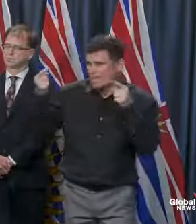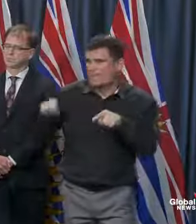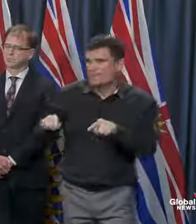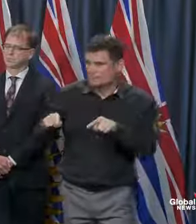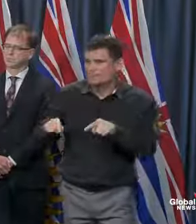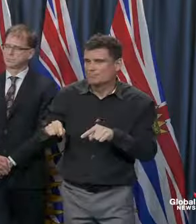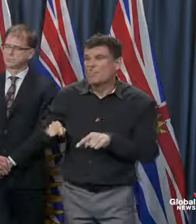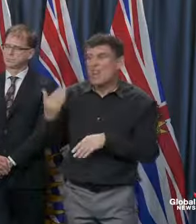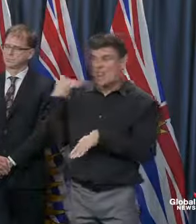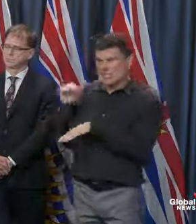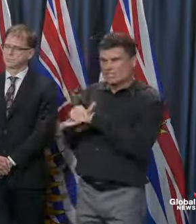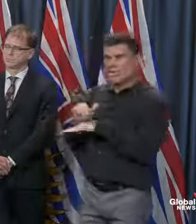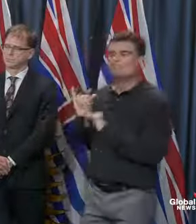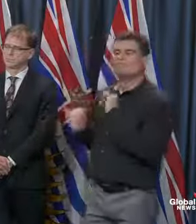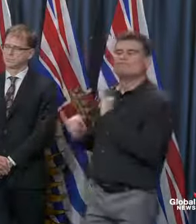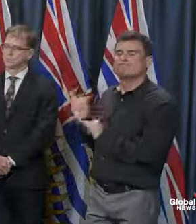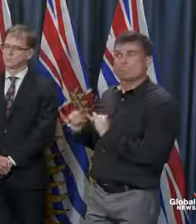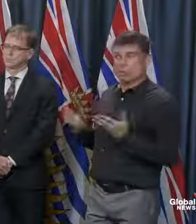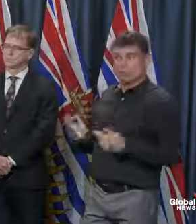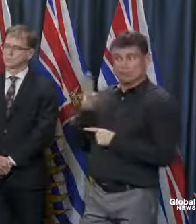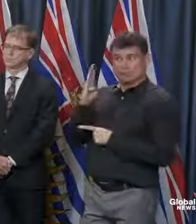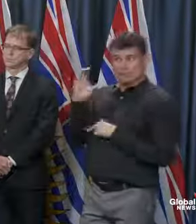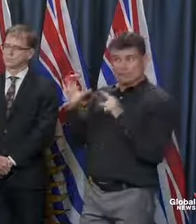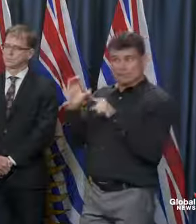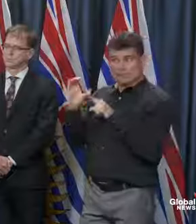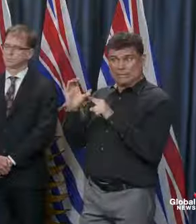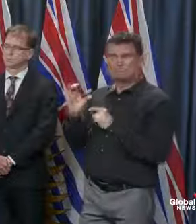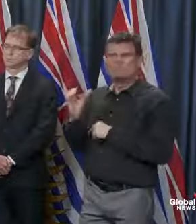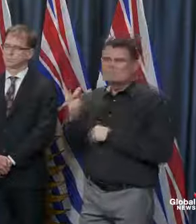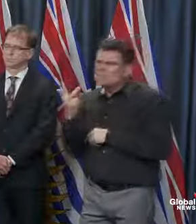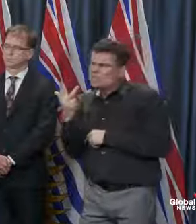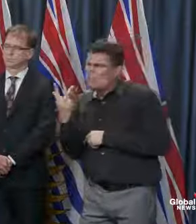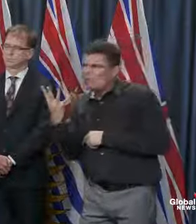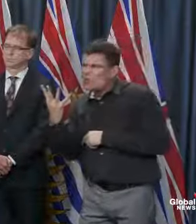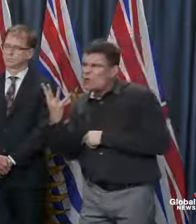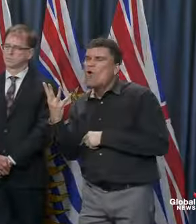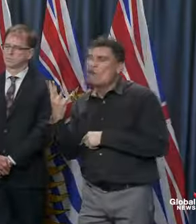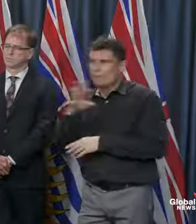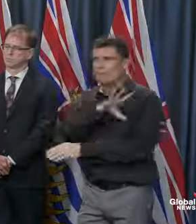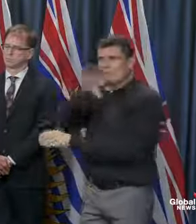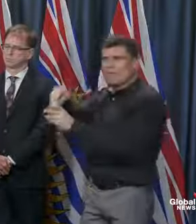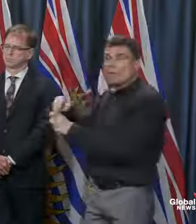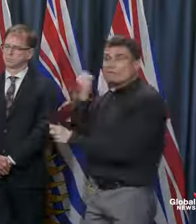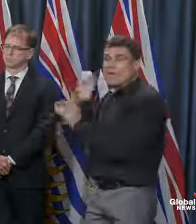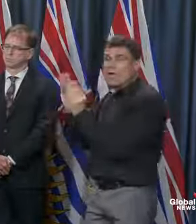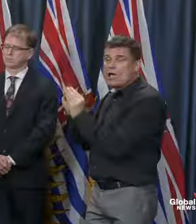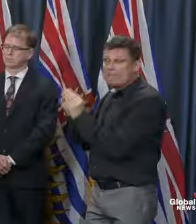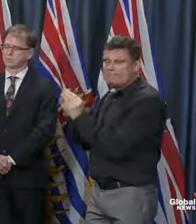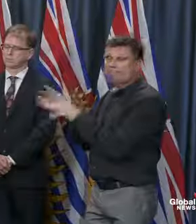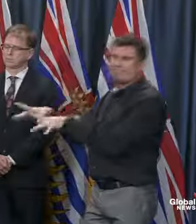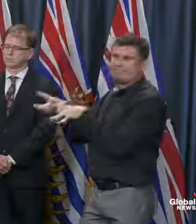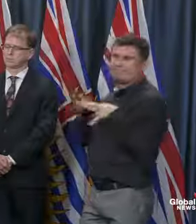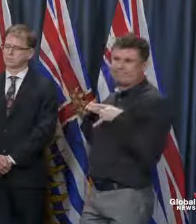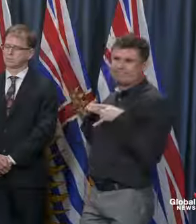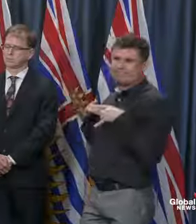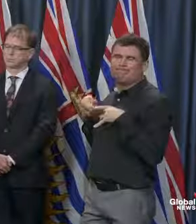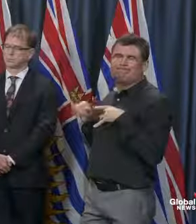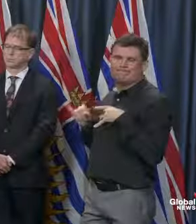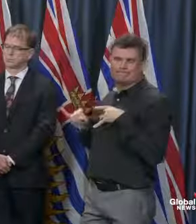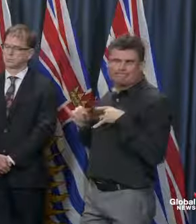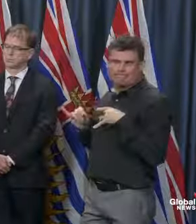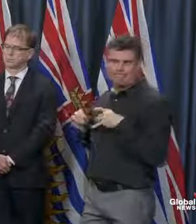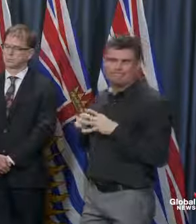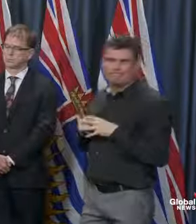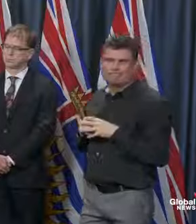BC, there was at least 3 or 4 that were also, that was their only exposure that was known. So it